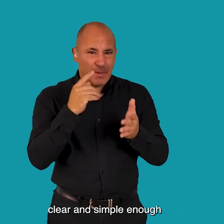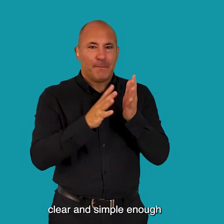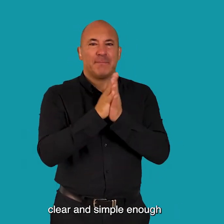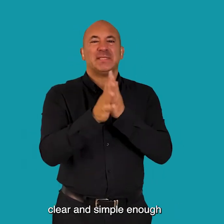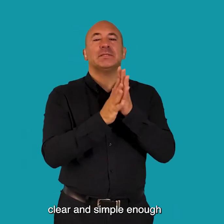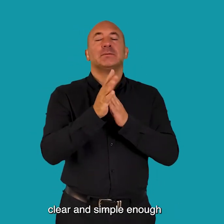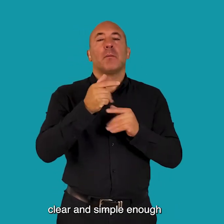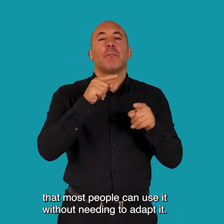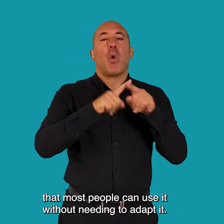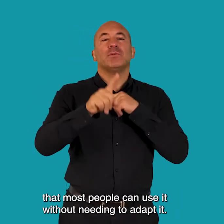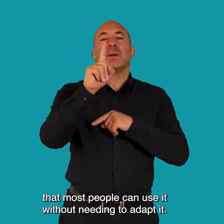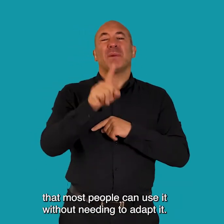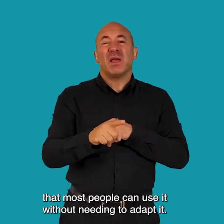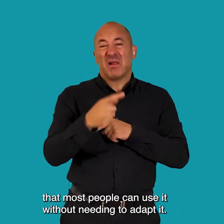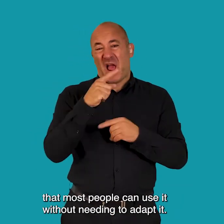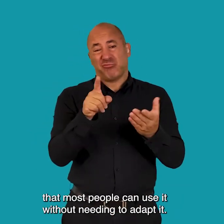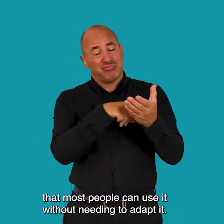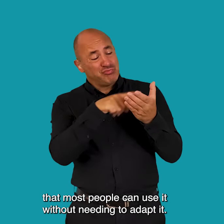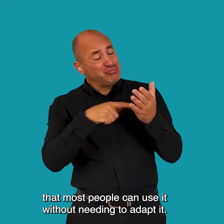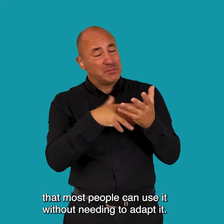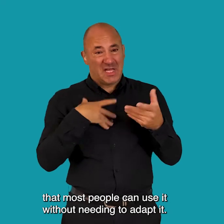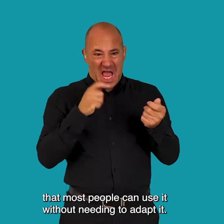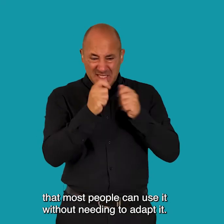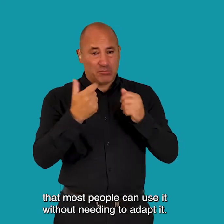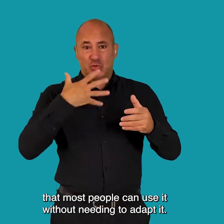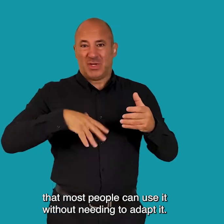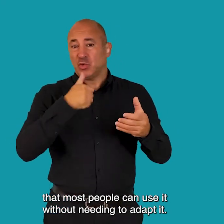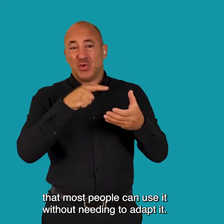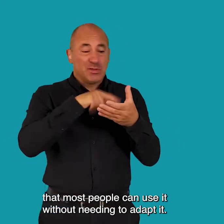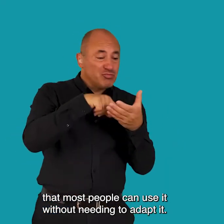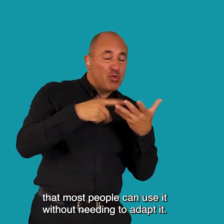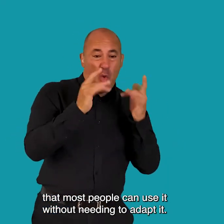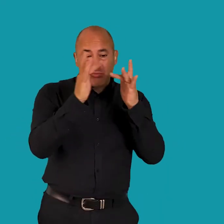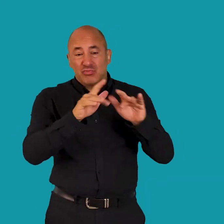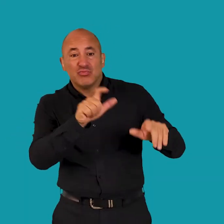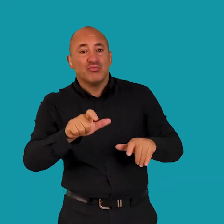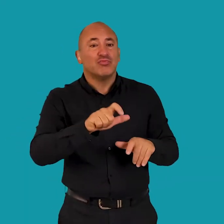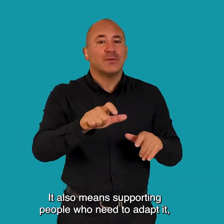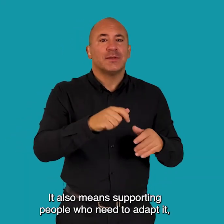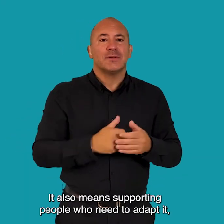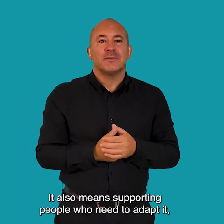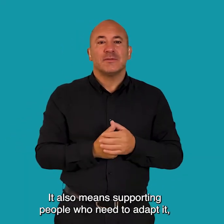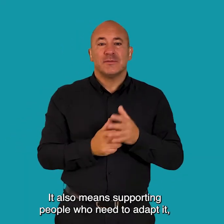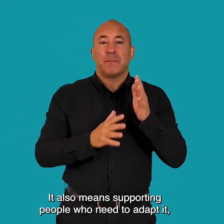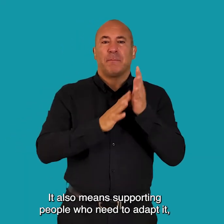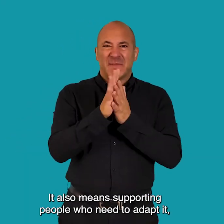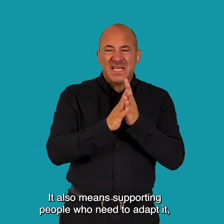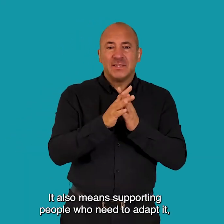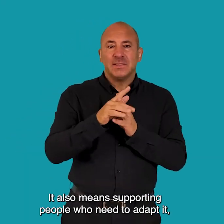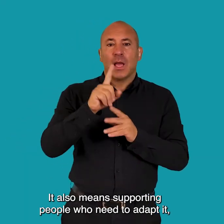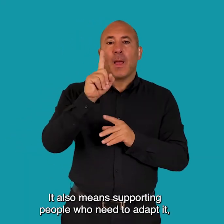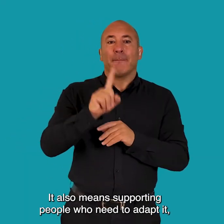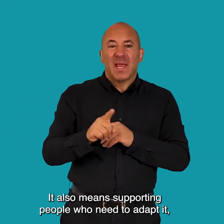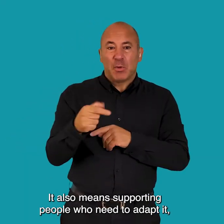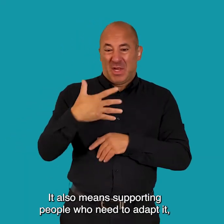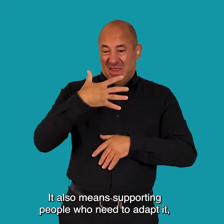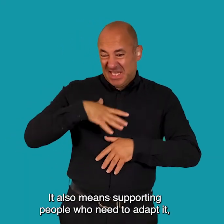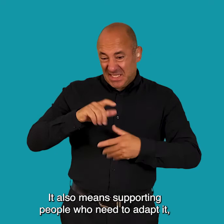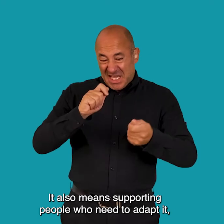simple enough that most people can use it without needing to adapt it. It also means supporting people who need to